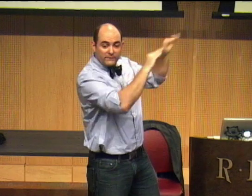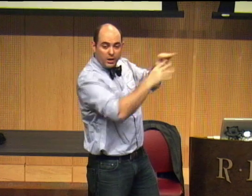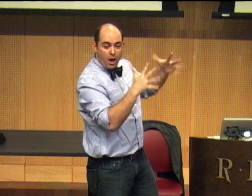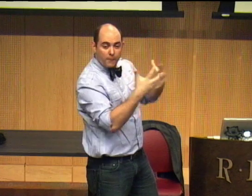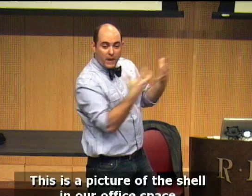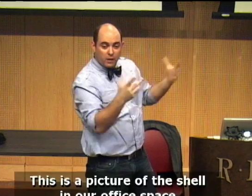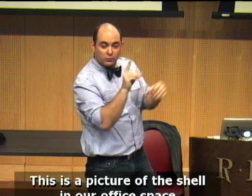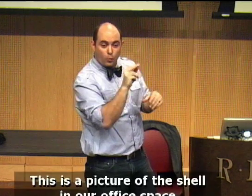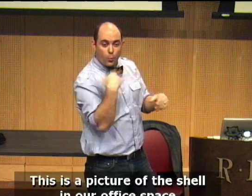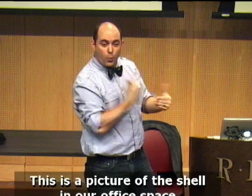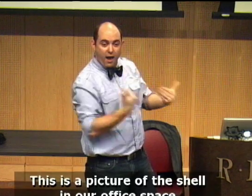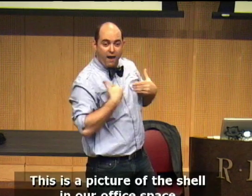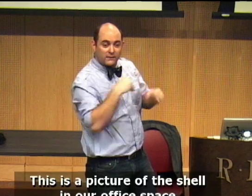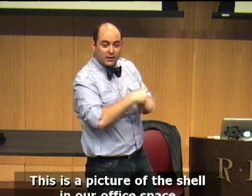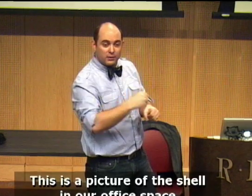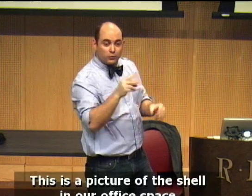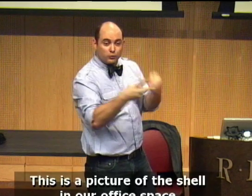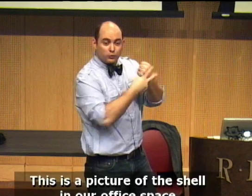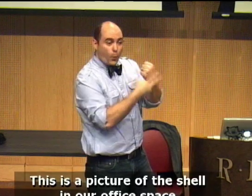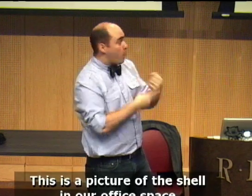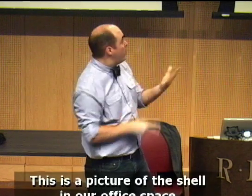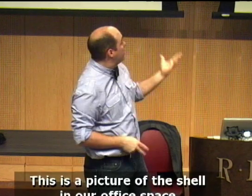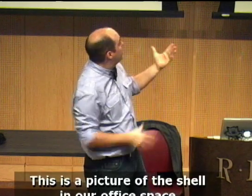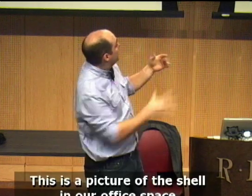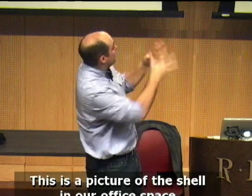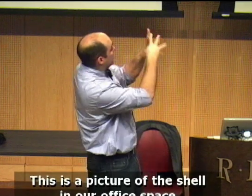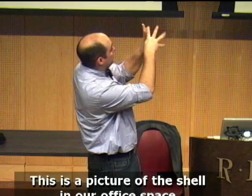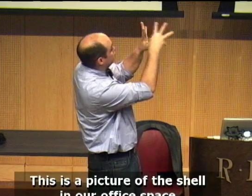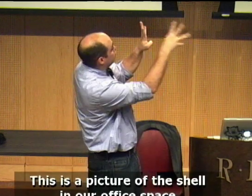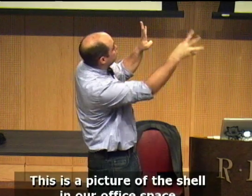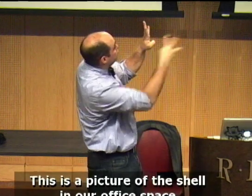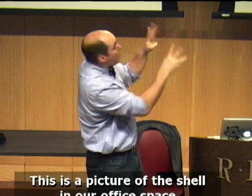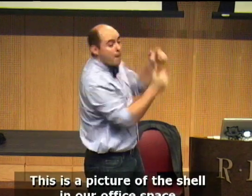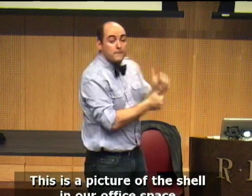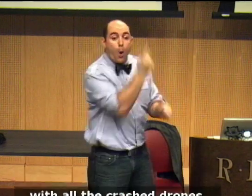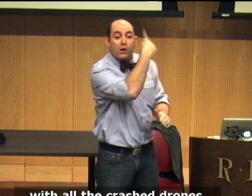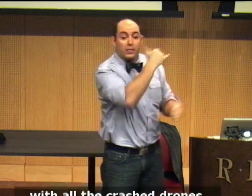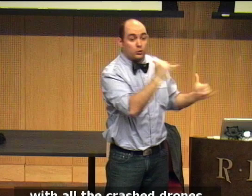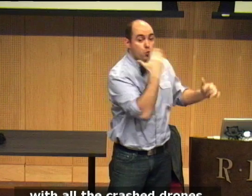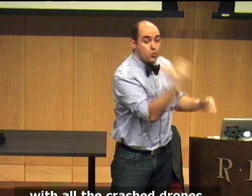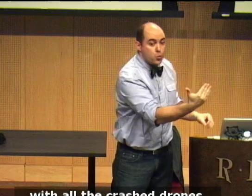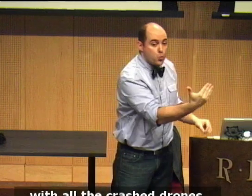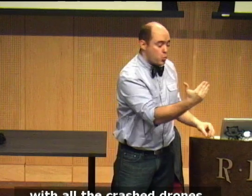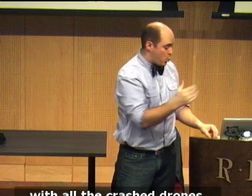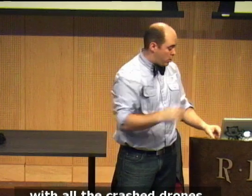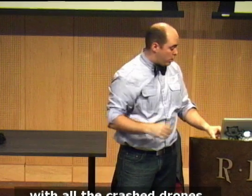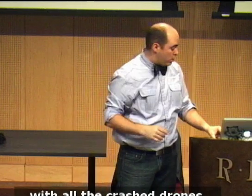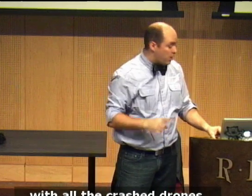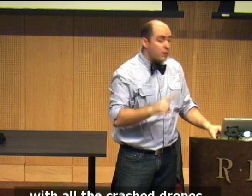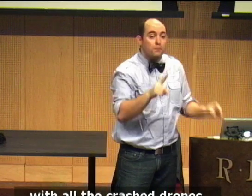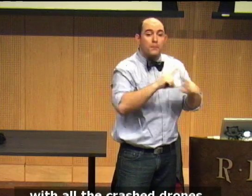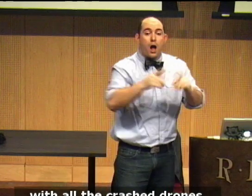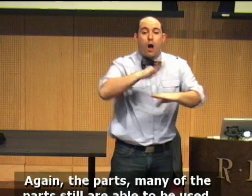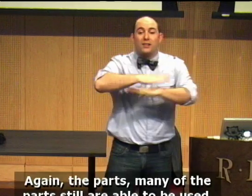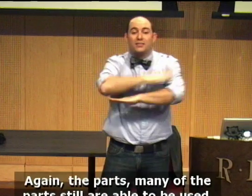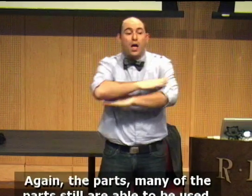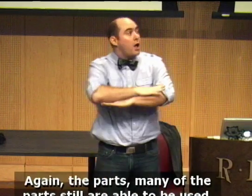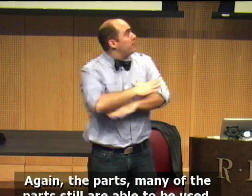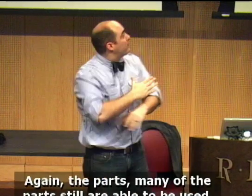This is a picture of the shelf in our office space with all the crashed drones. Again, the parts, many